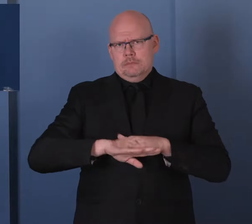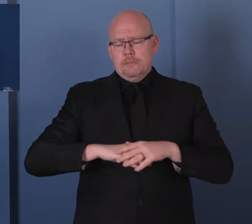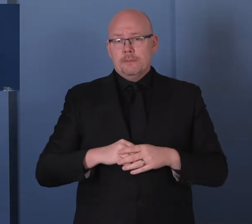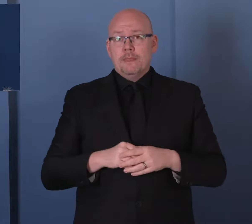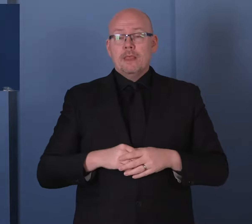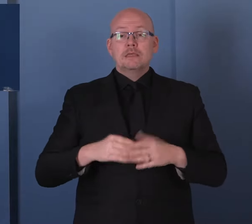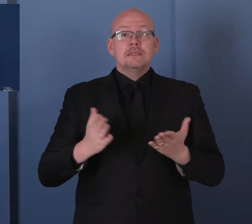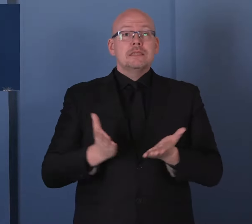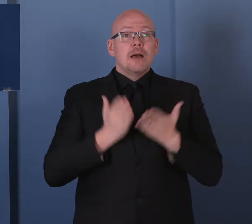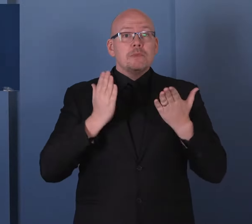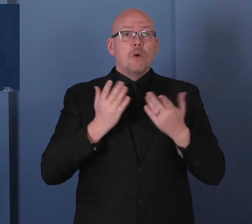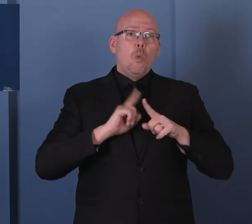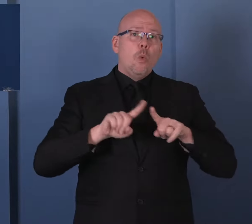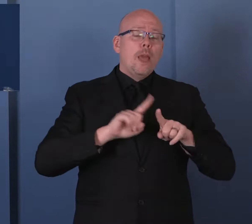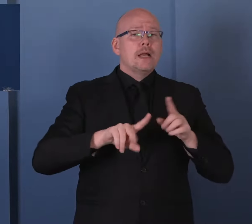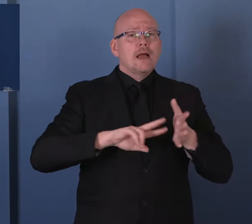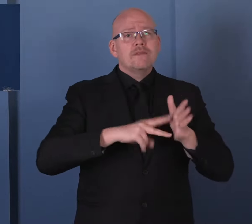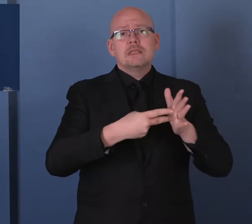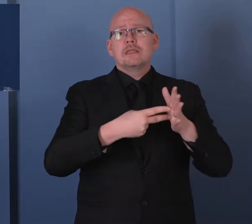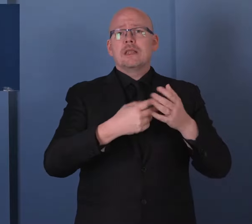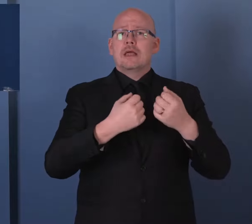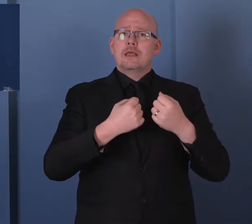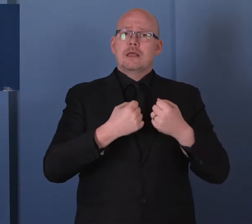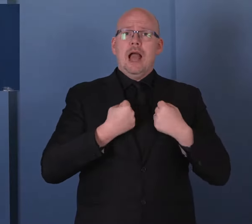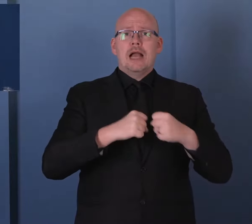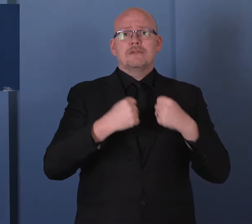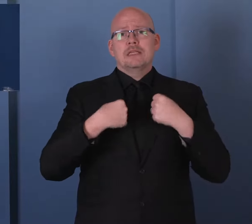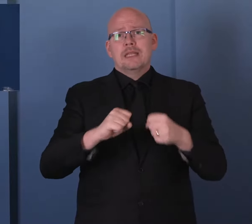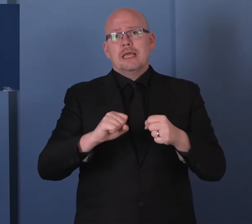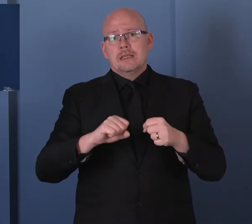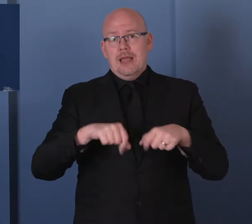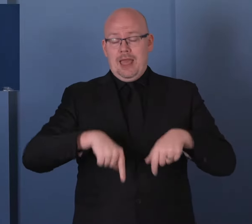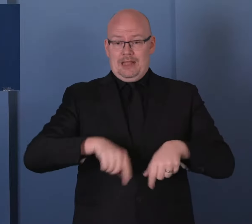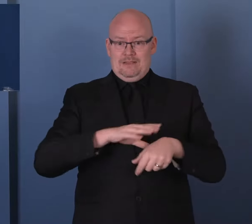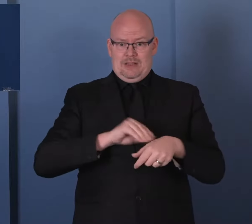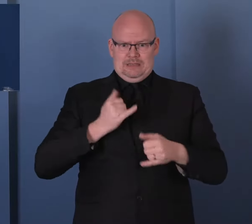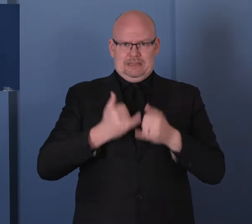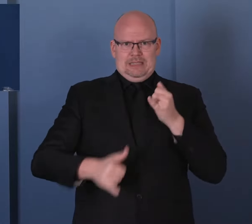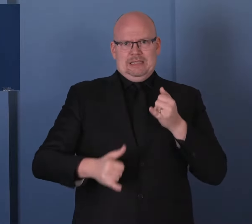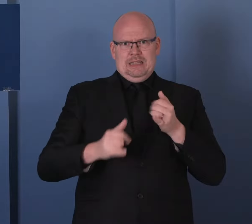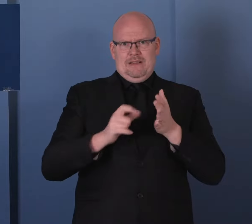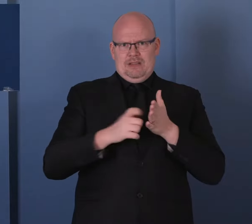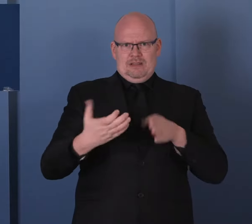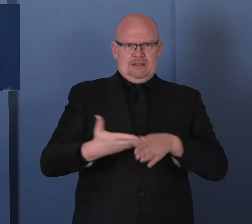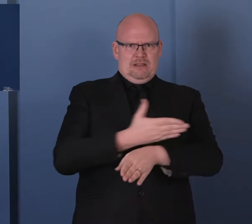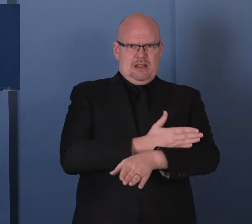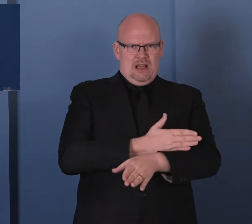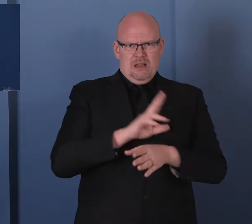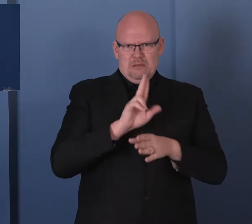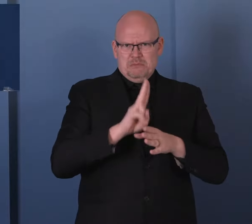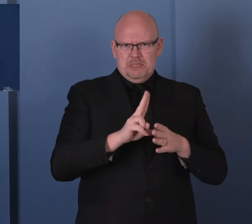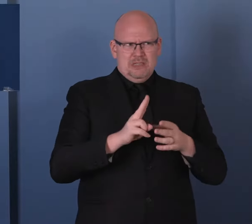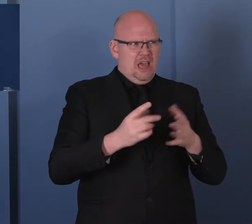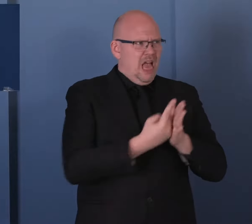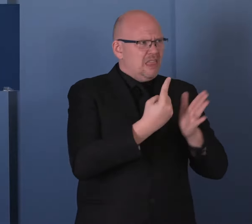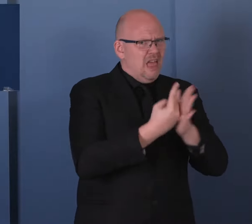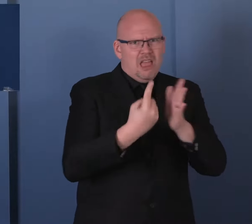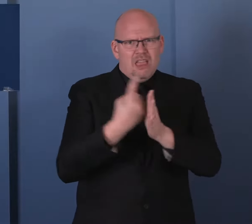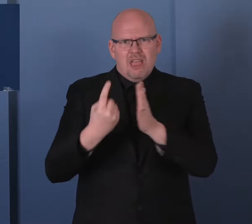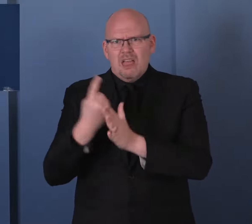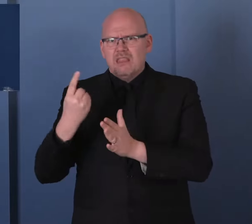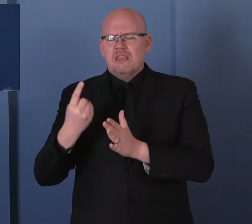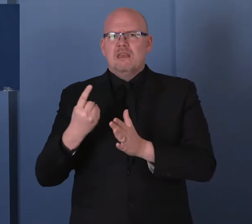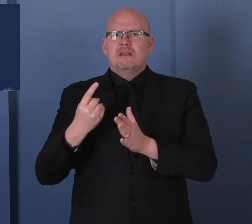activities in Sweden during the past weeks have complicated the close and